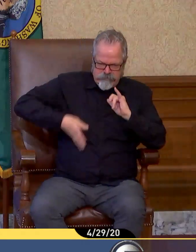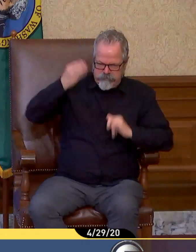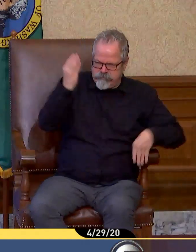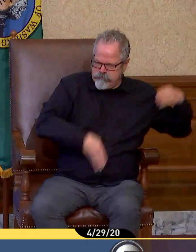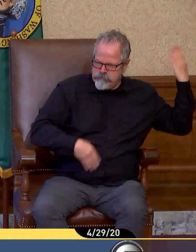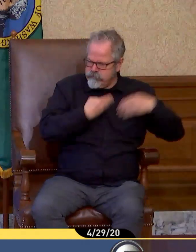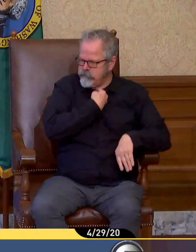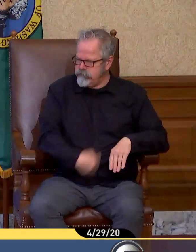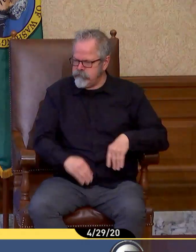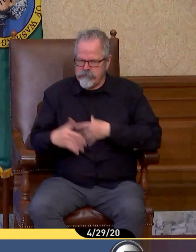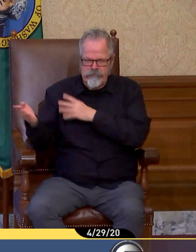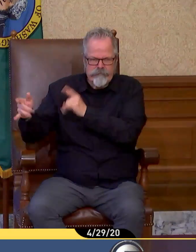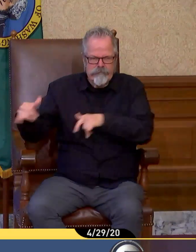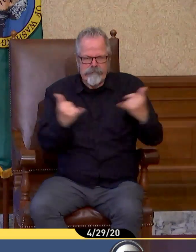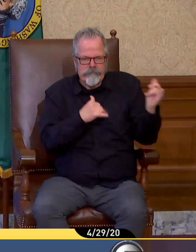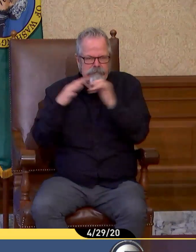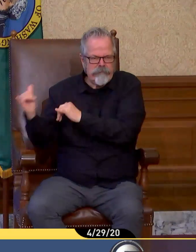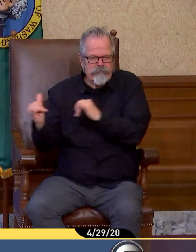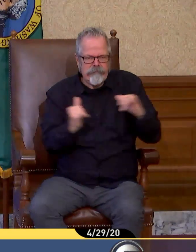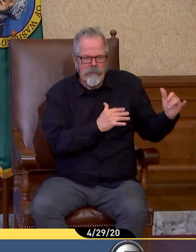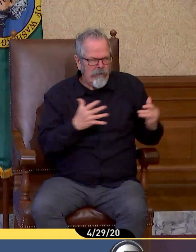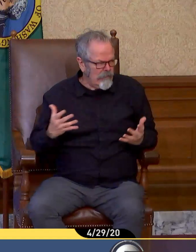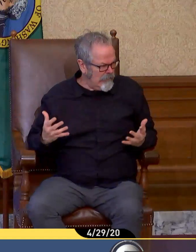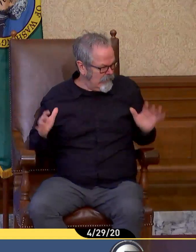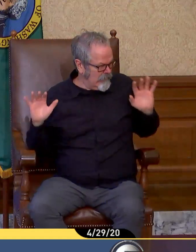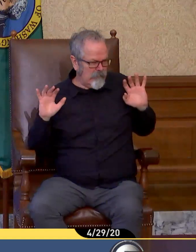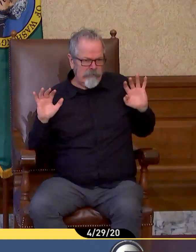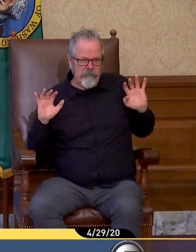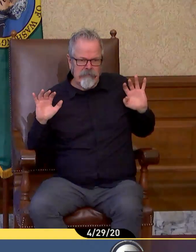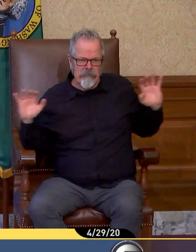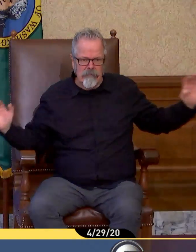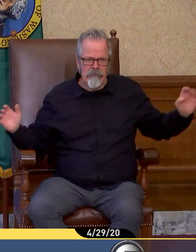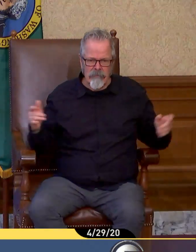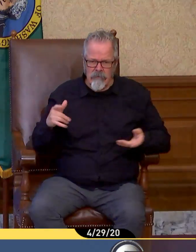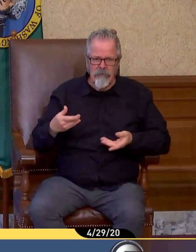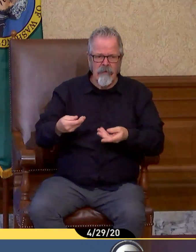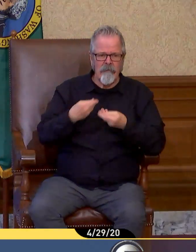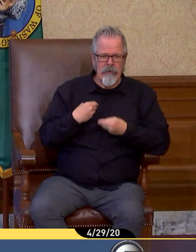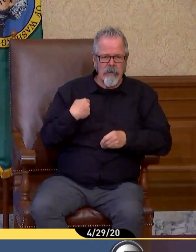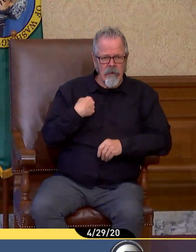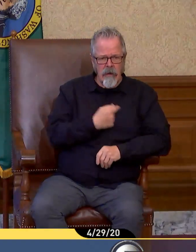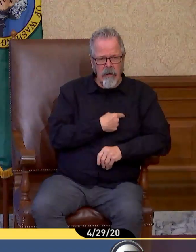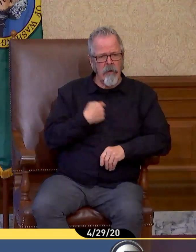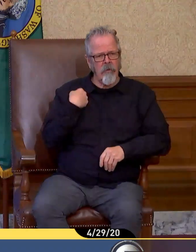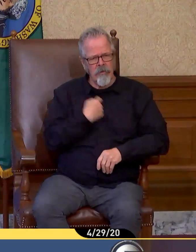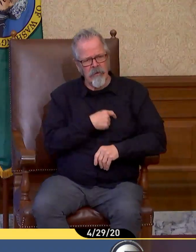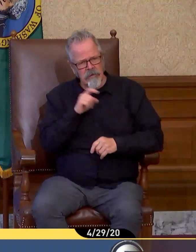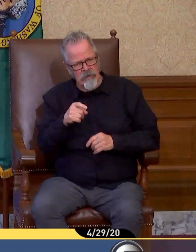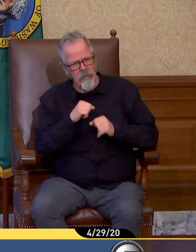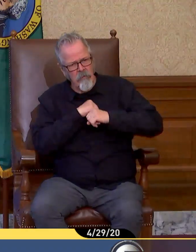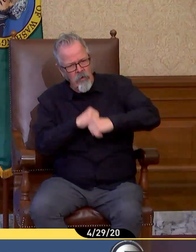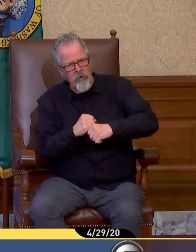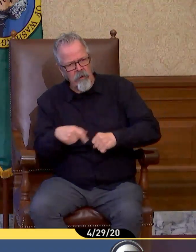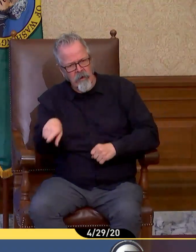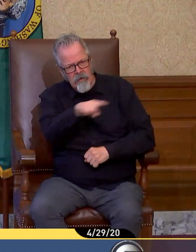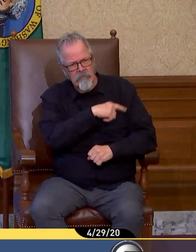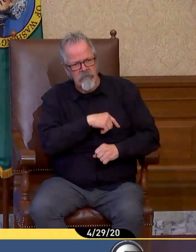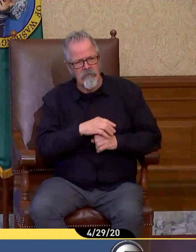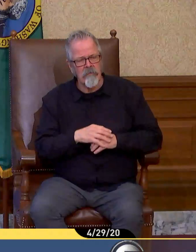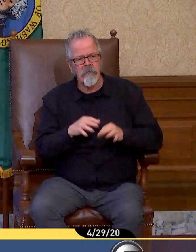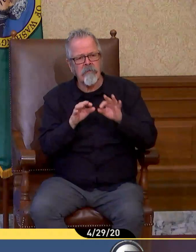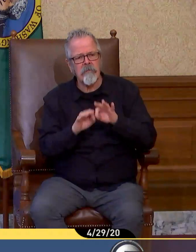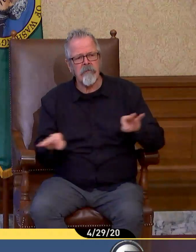And we ought to be dedicated to their health. It's important to their health. It's important to our food supply. And that's why we're dedicated to improving